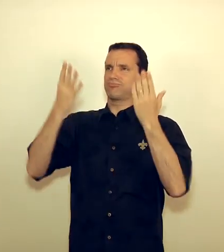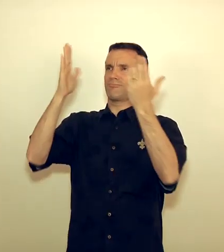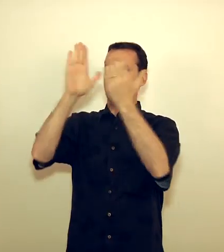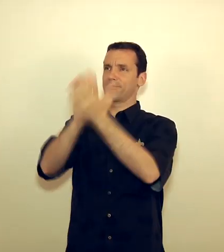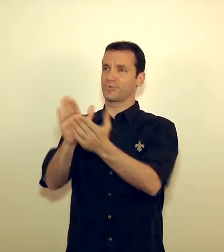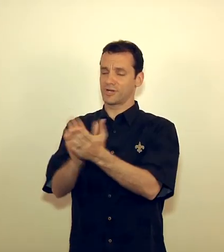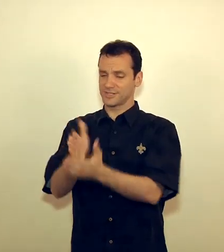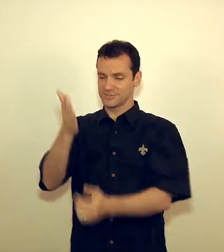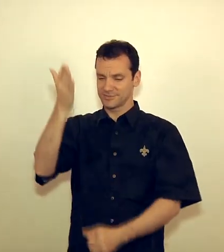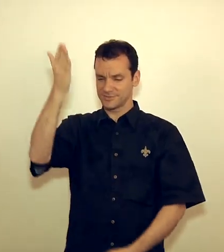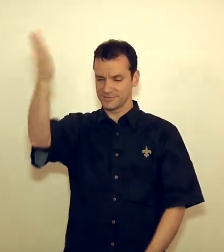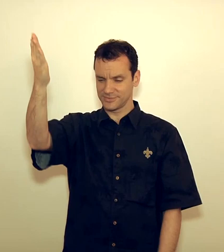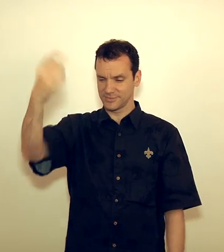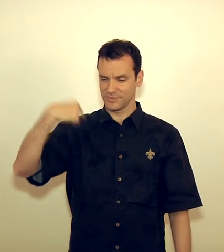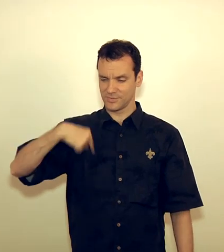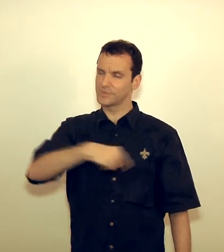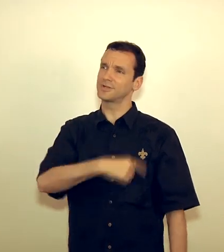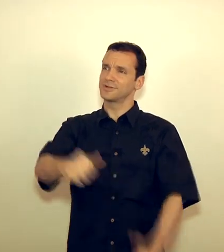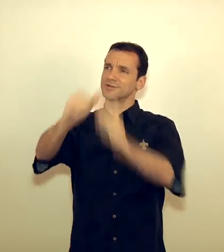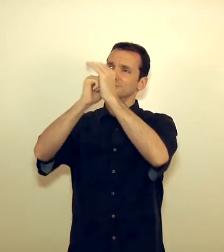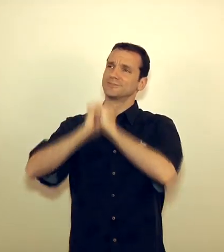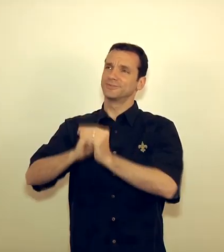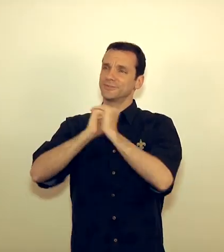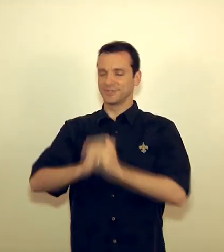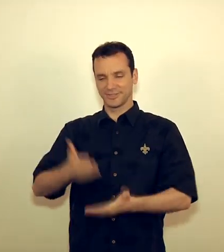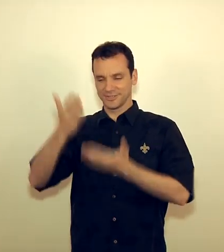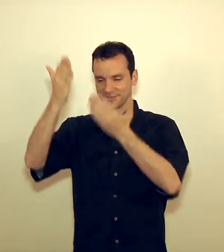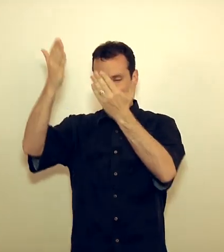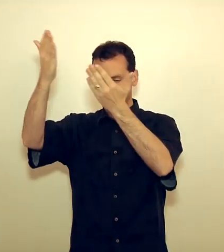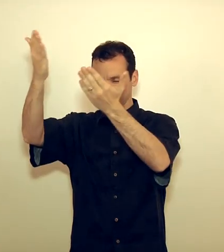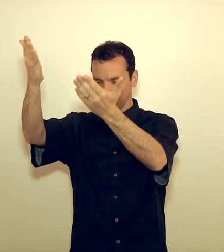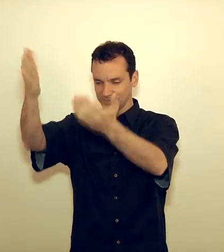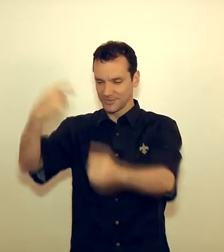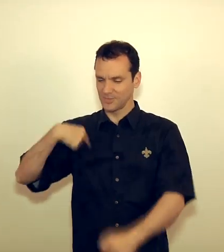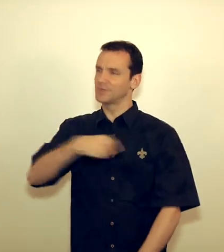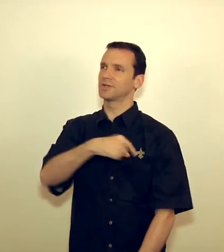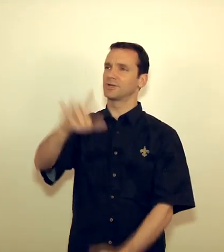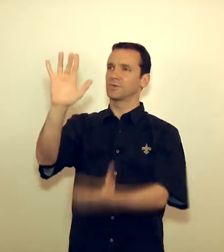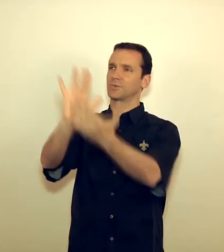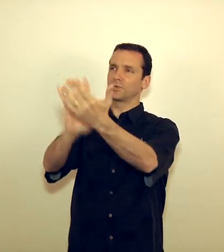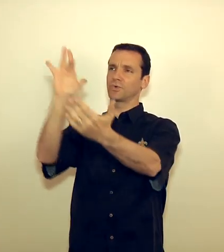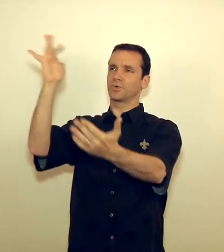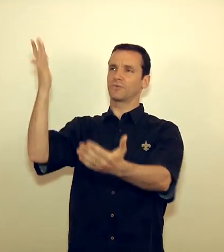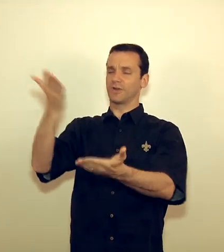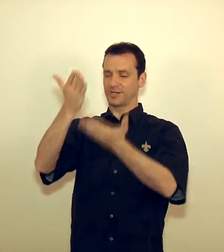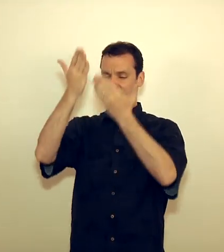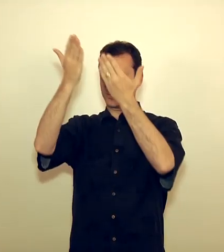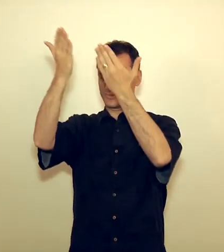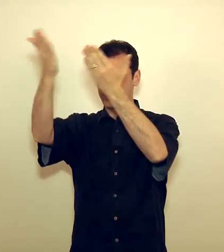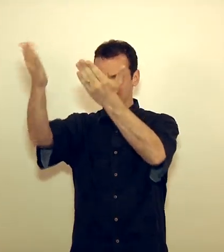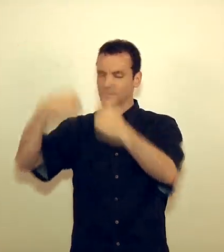We give you thanks for your great glory, Lord God, Heavenly King, O God, Almighty Father.